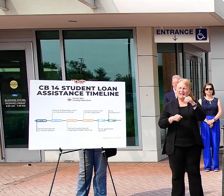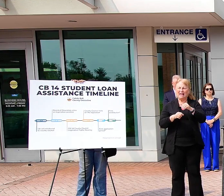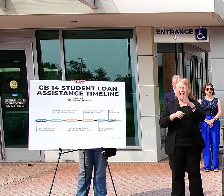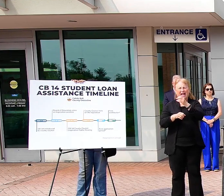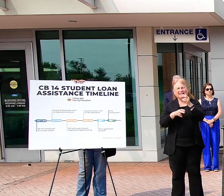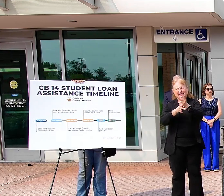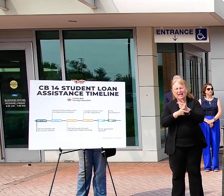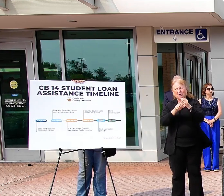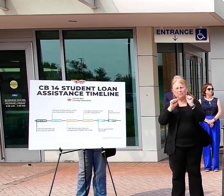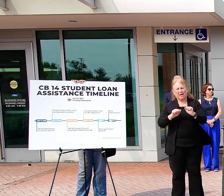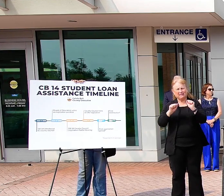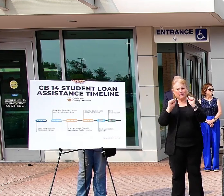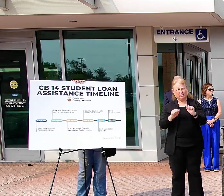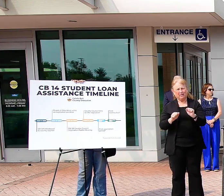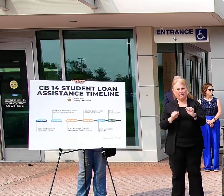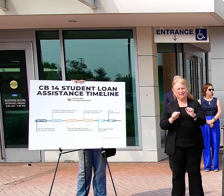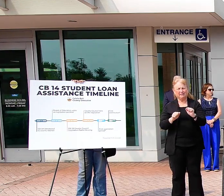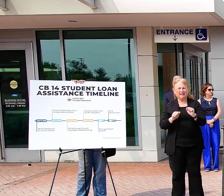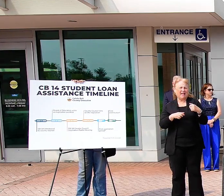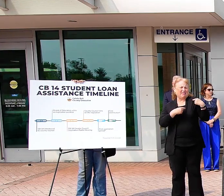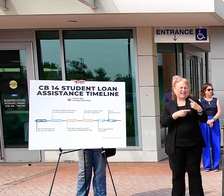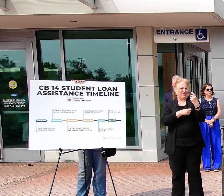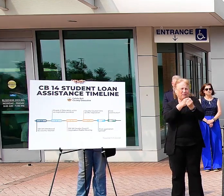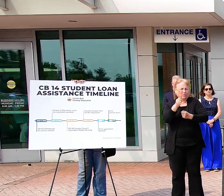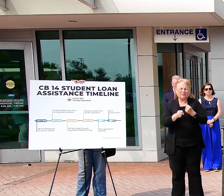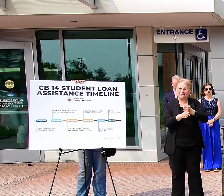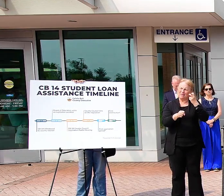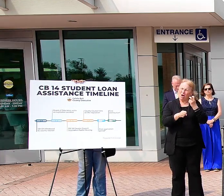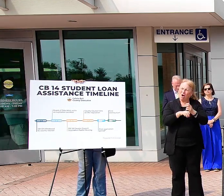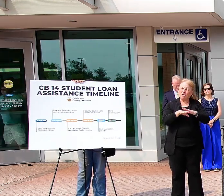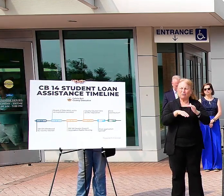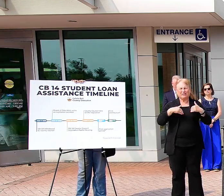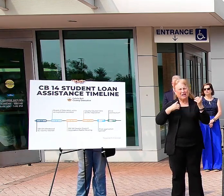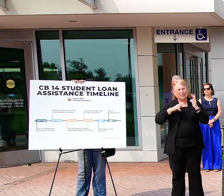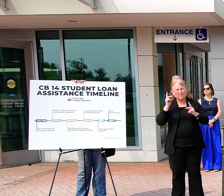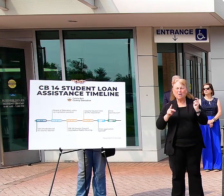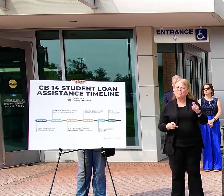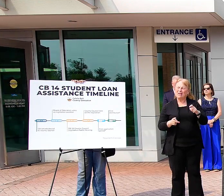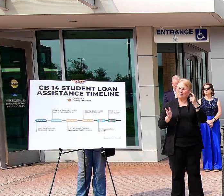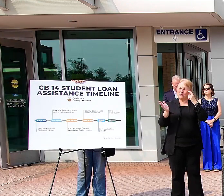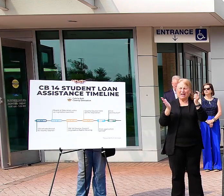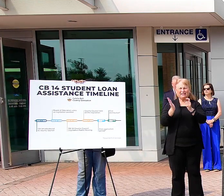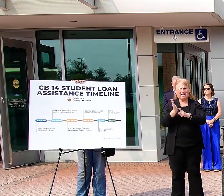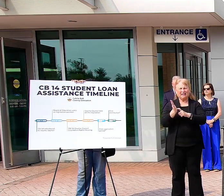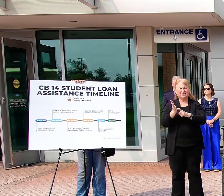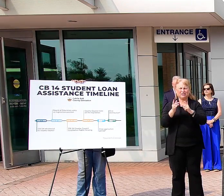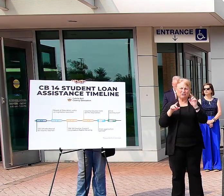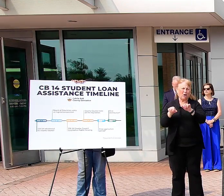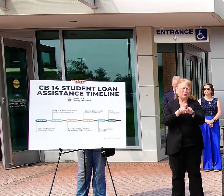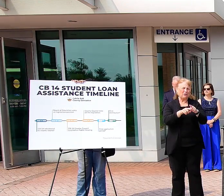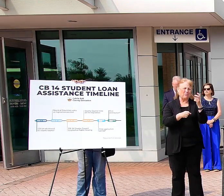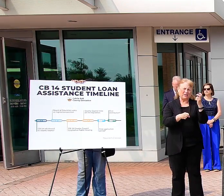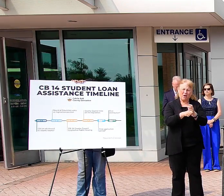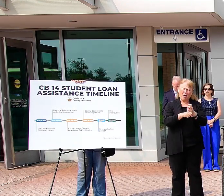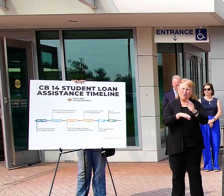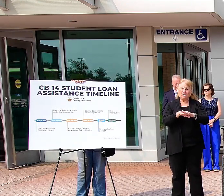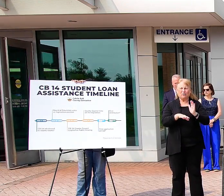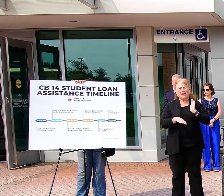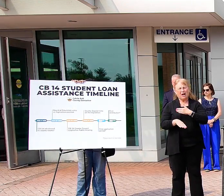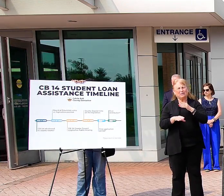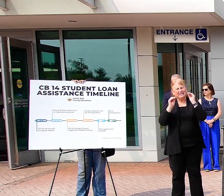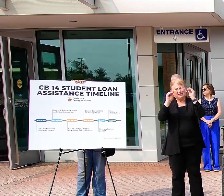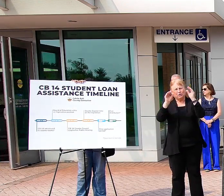and care possible. The last few years have been hard on our young people, and we must acknowledge that it has also been hard on